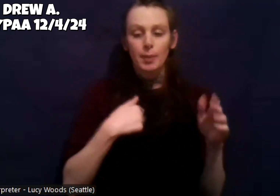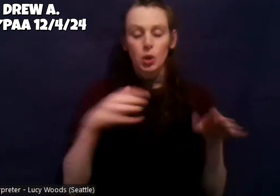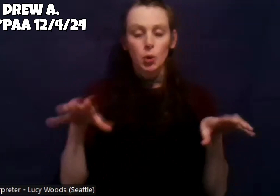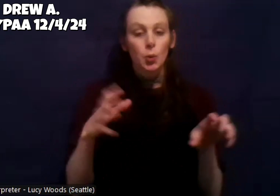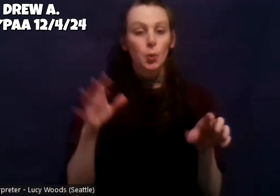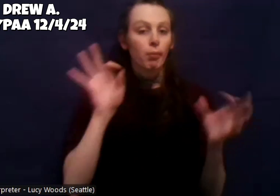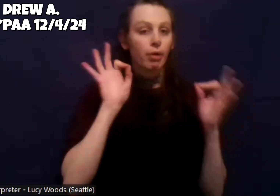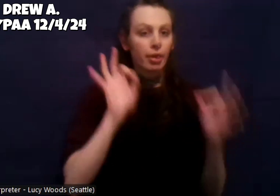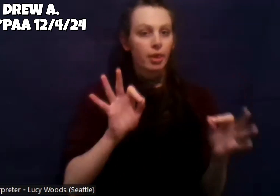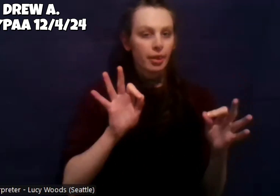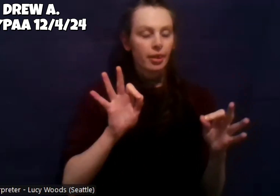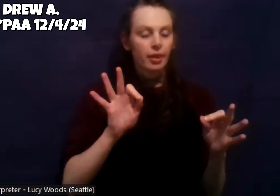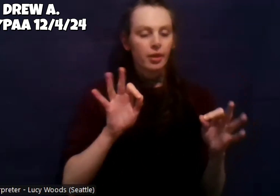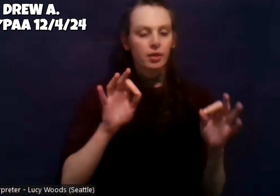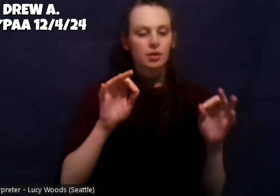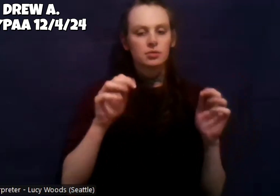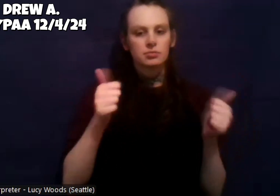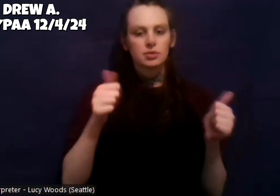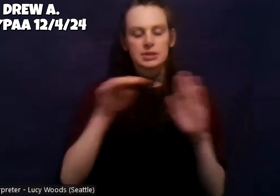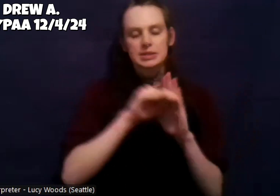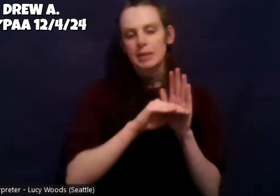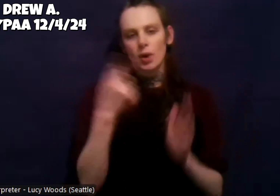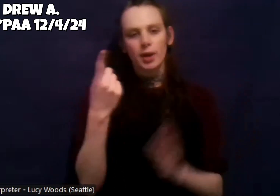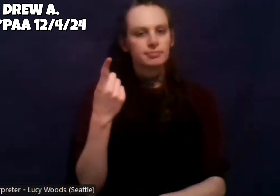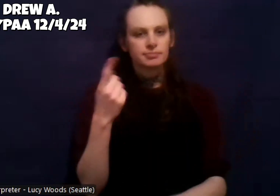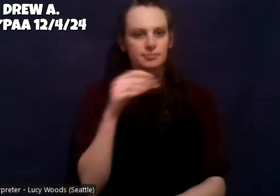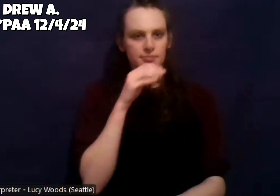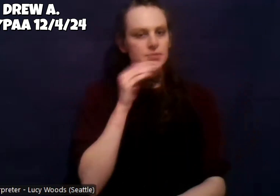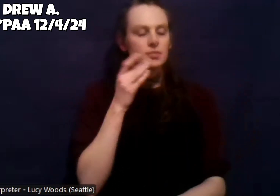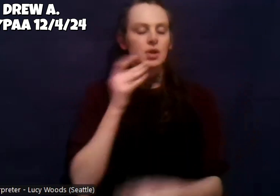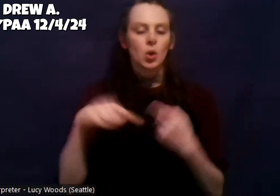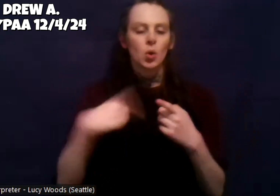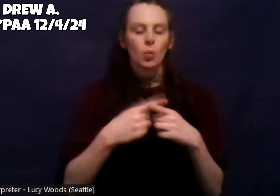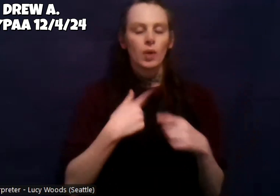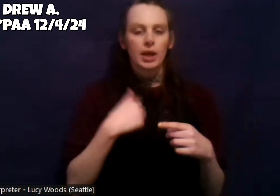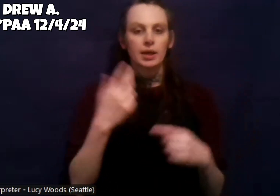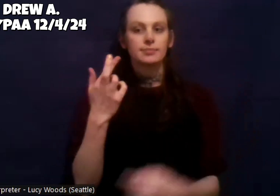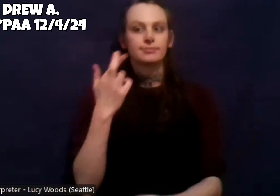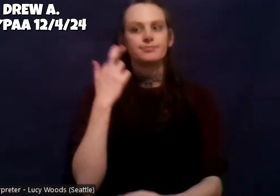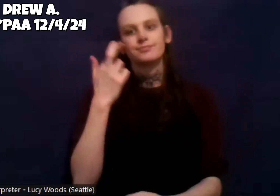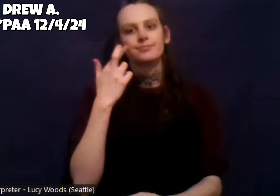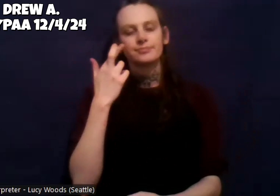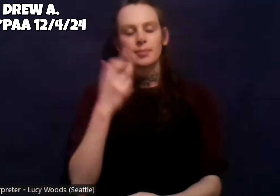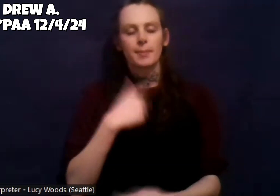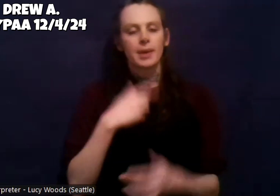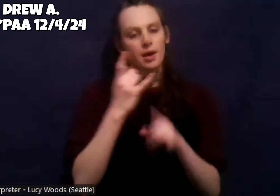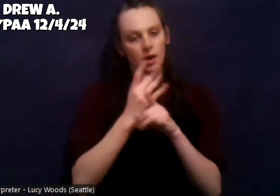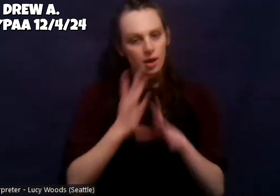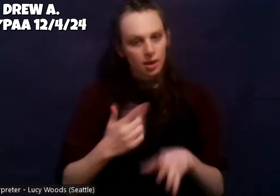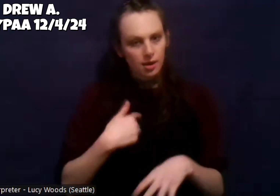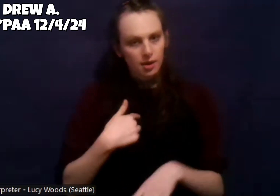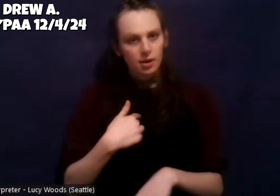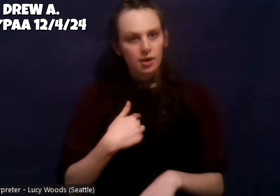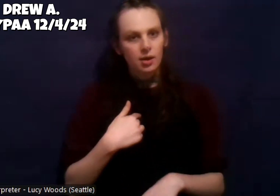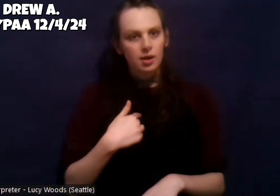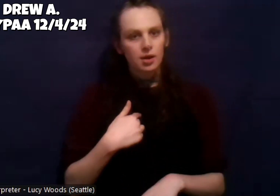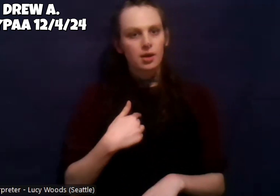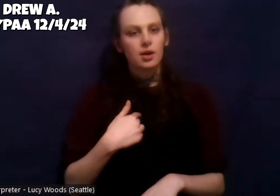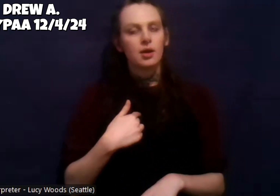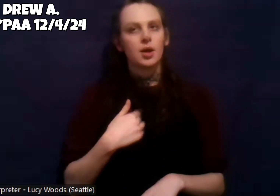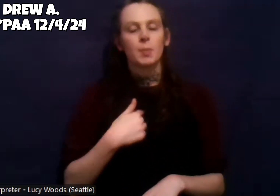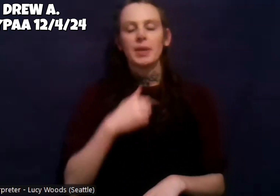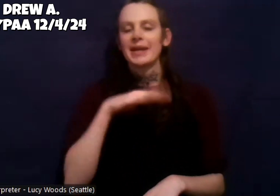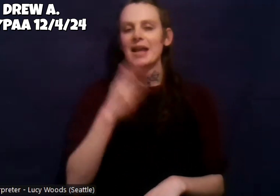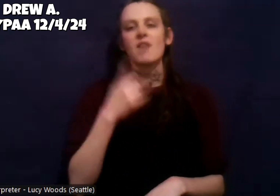is step one. Believing like ever since I like learned that I'm an alcoholic or came to the realization that I'm an alcoholic, I never had like the idea that